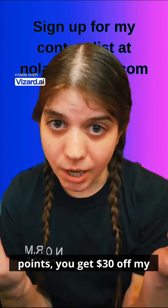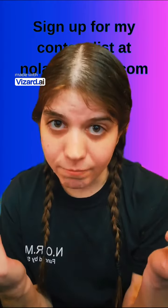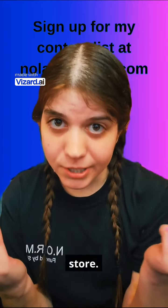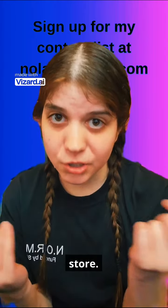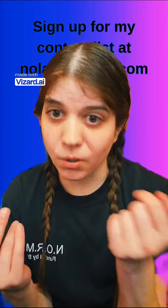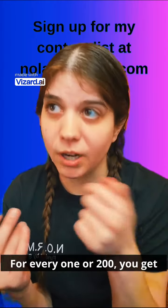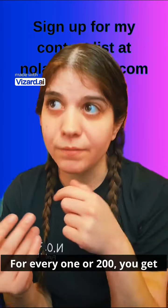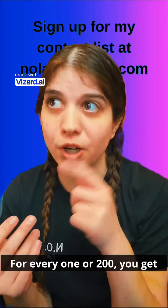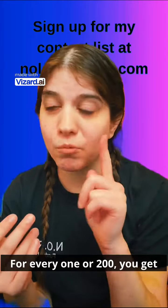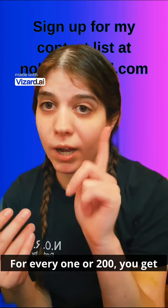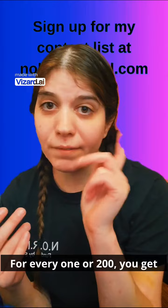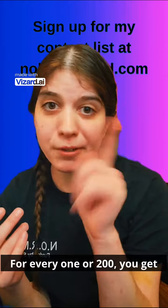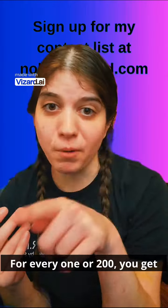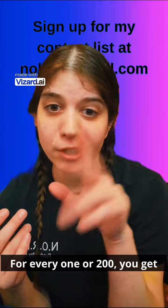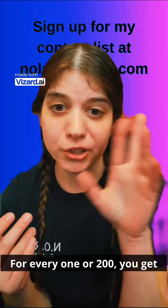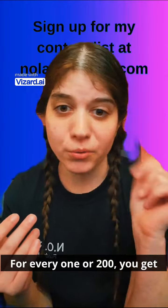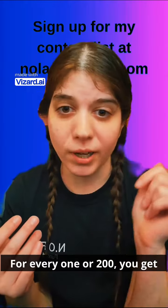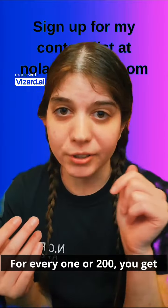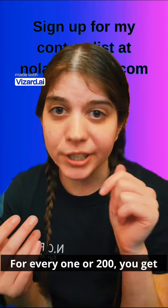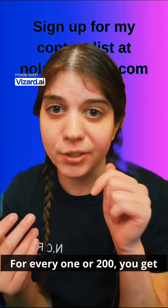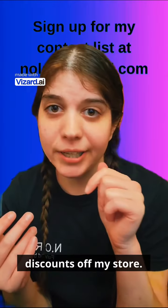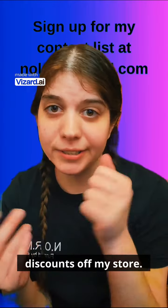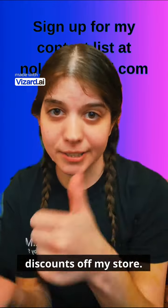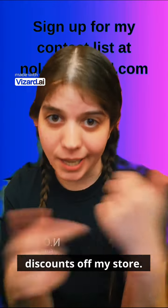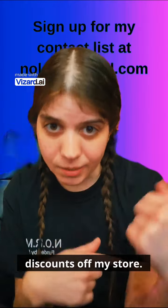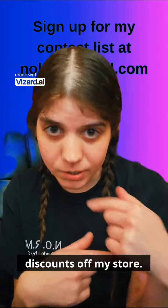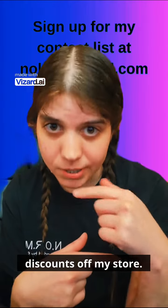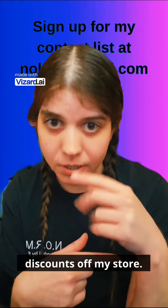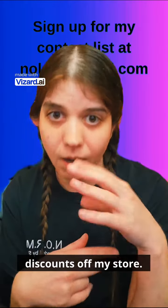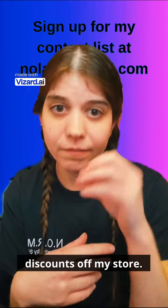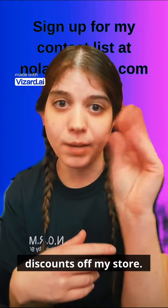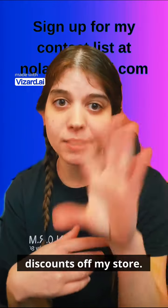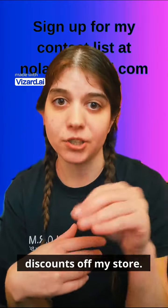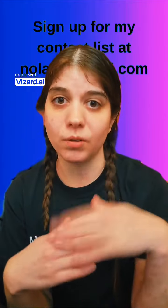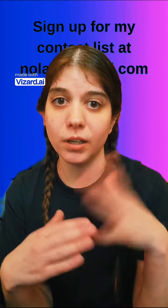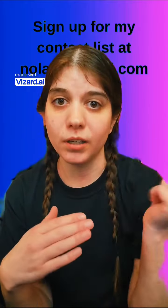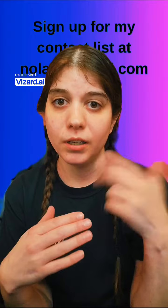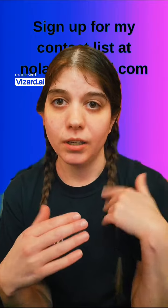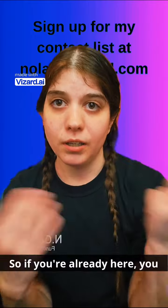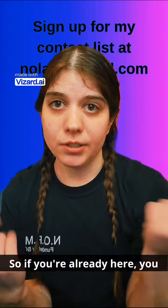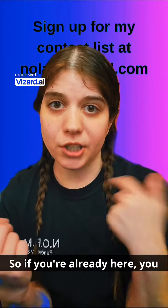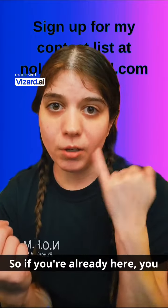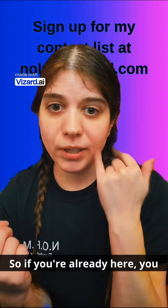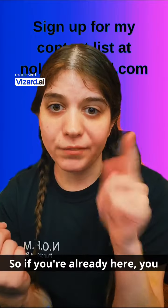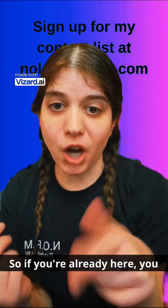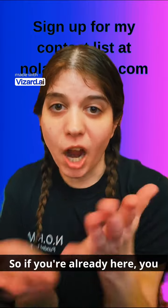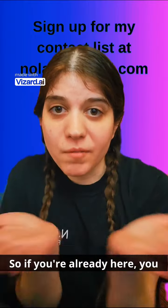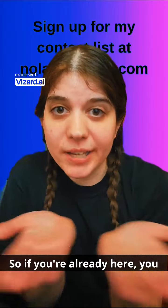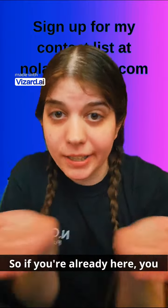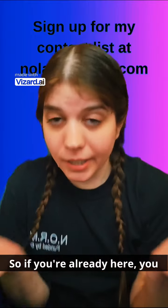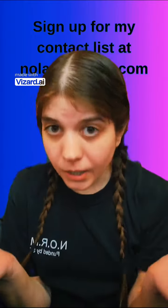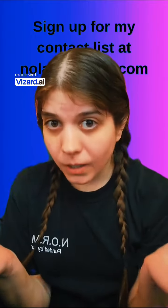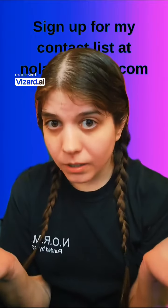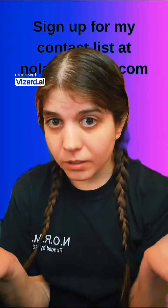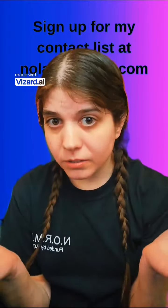my store. For every 1 or 200, you get discounts off my store. So if you're already here, you